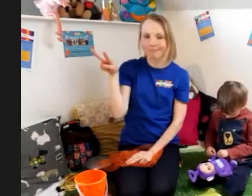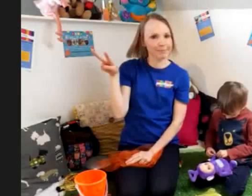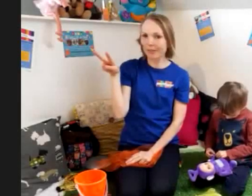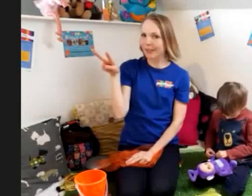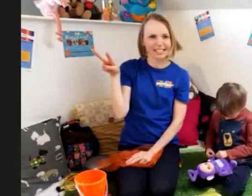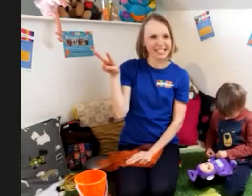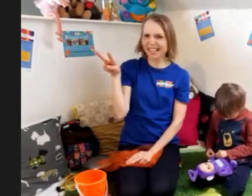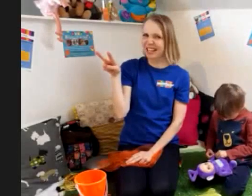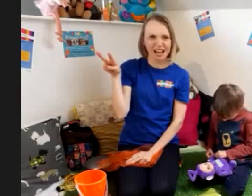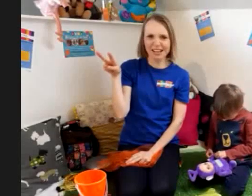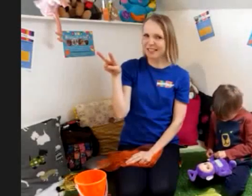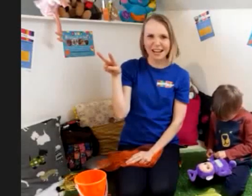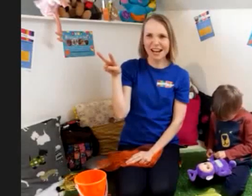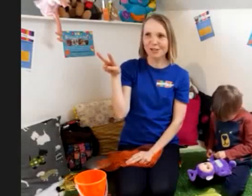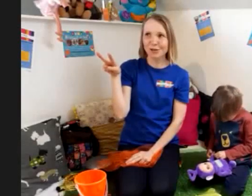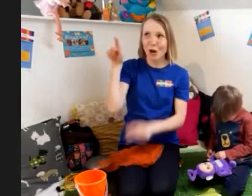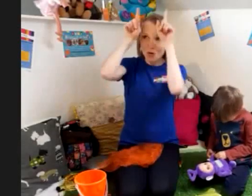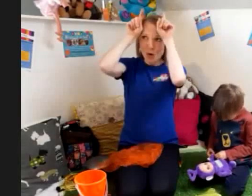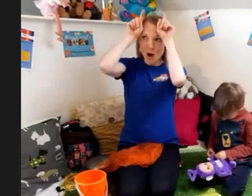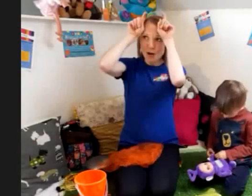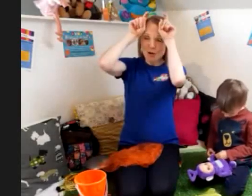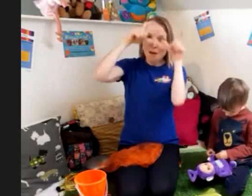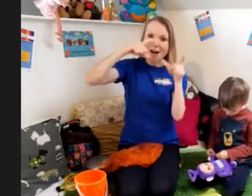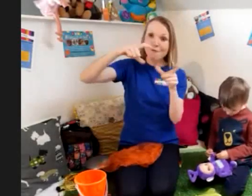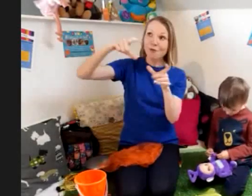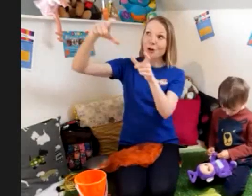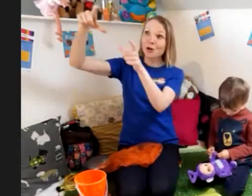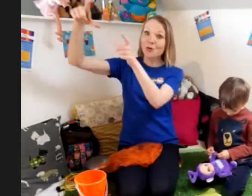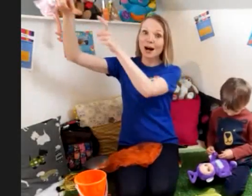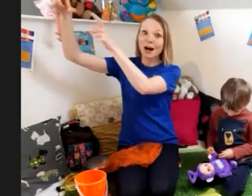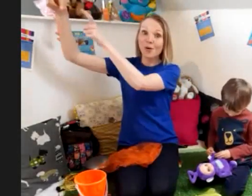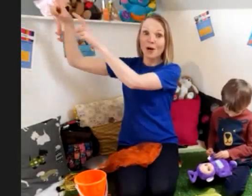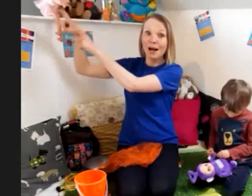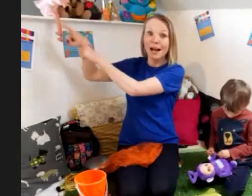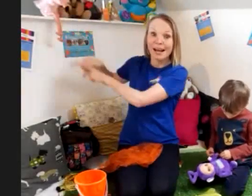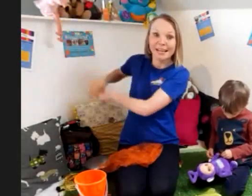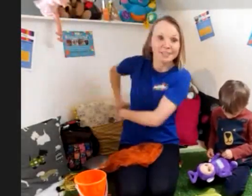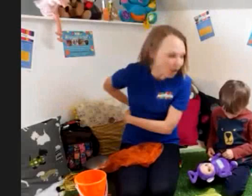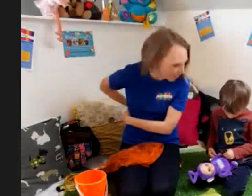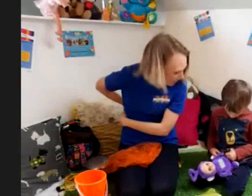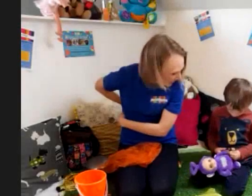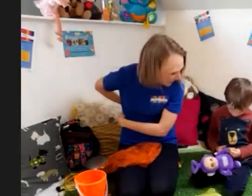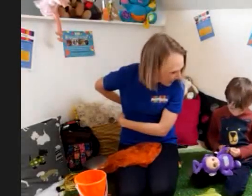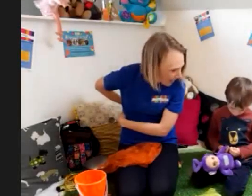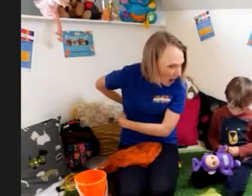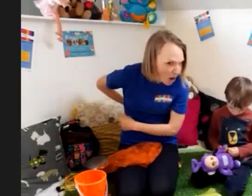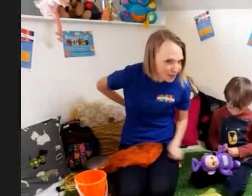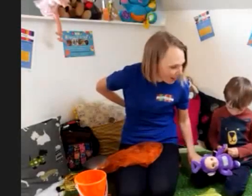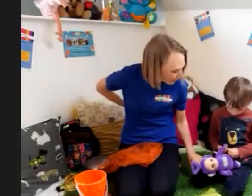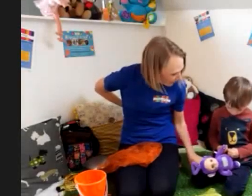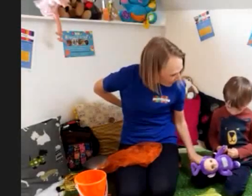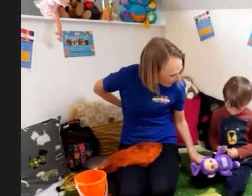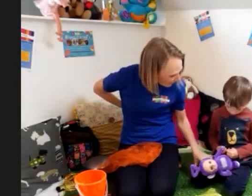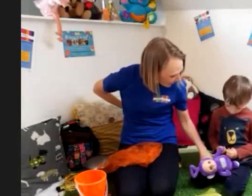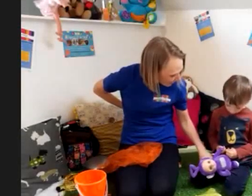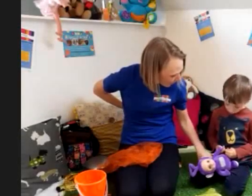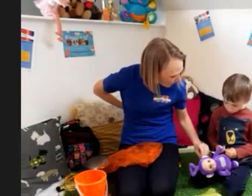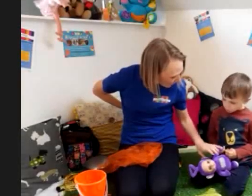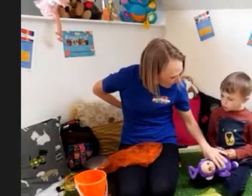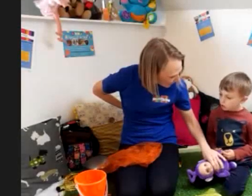but they didn't like the sight, so one man flew away. He's gone! Who's left? Last one. You're gonna sign